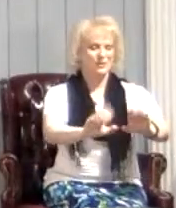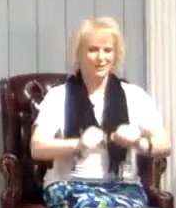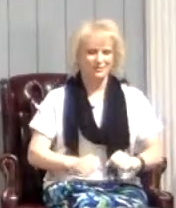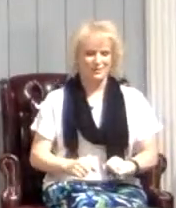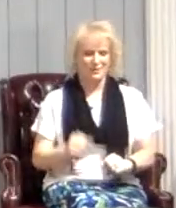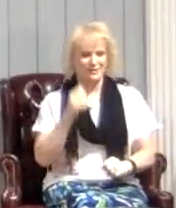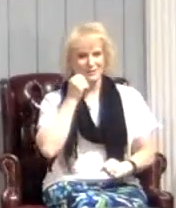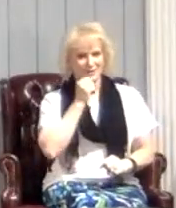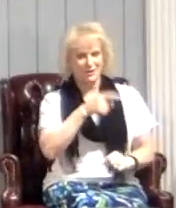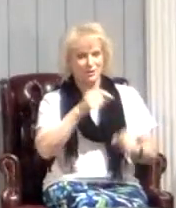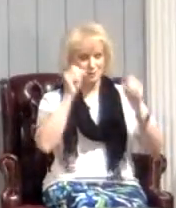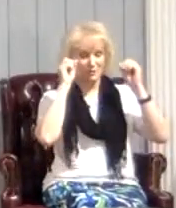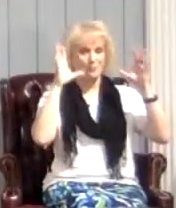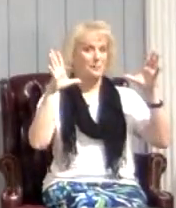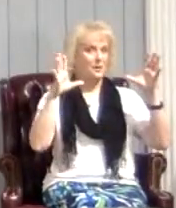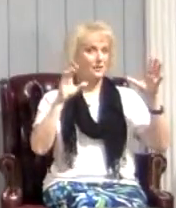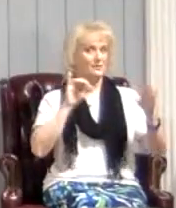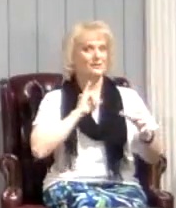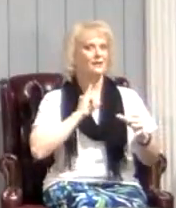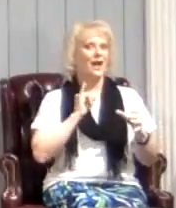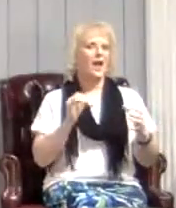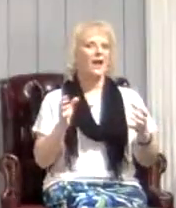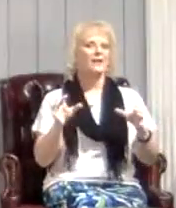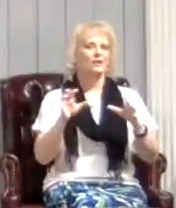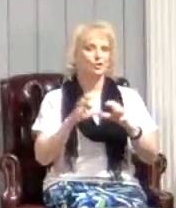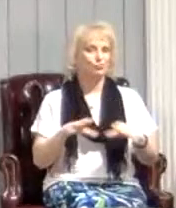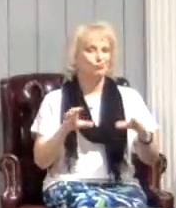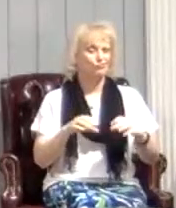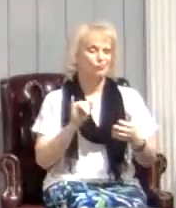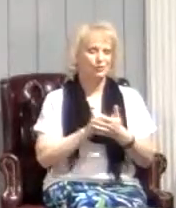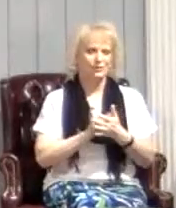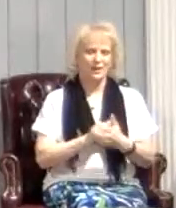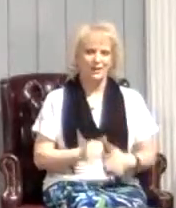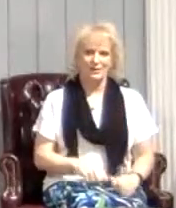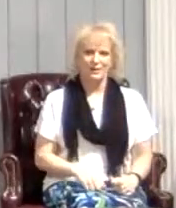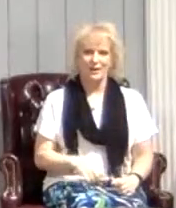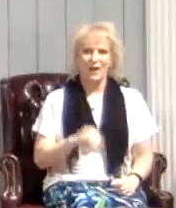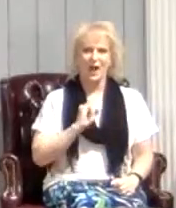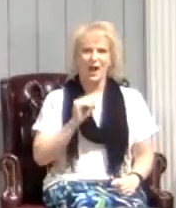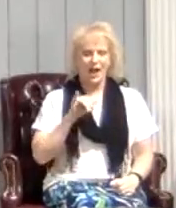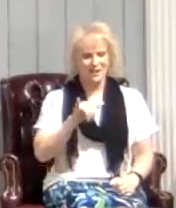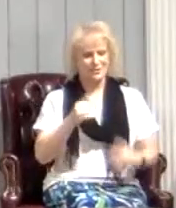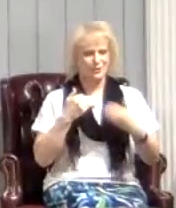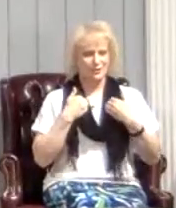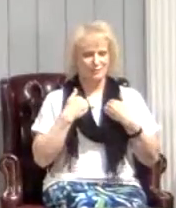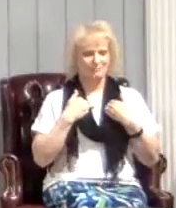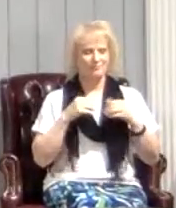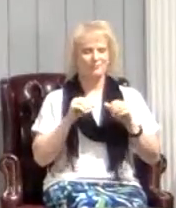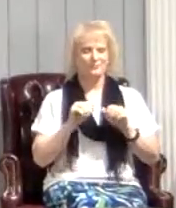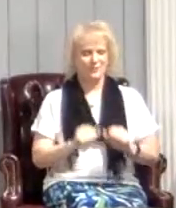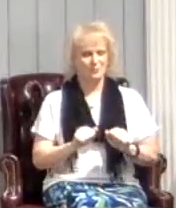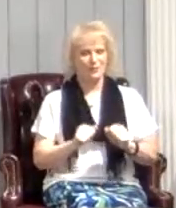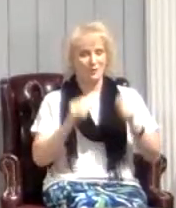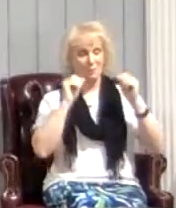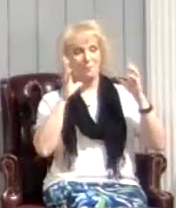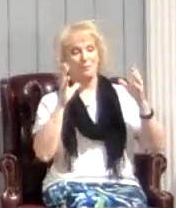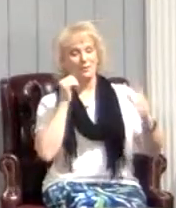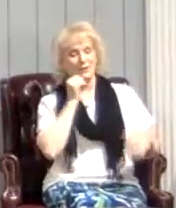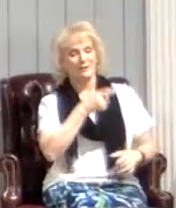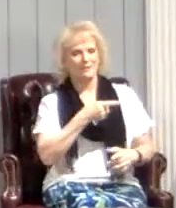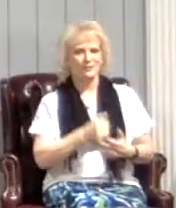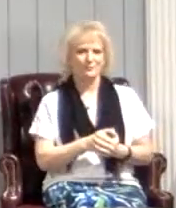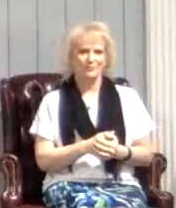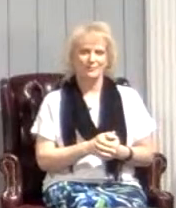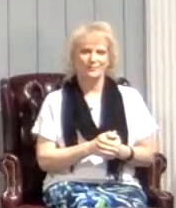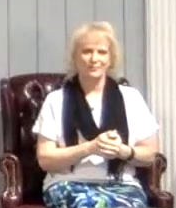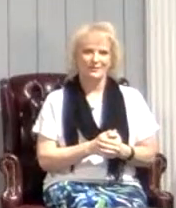something like that. And so that makes me feel good that I still have the ability to amaze her. But anyway, that it has